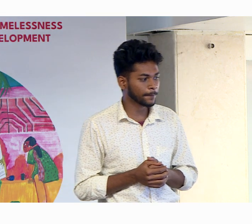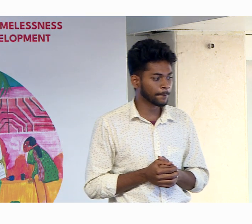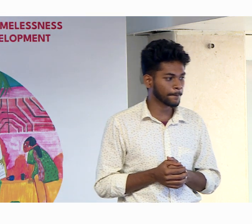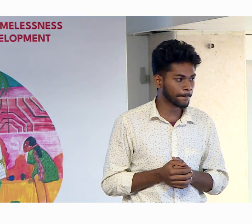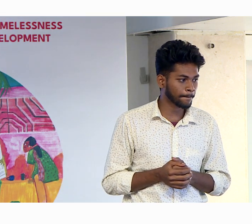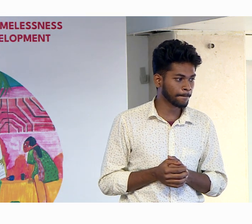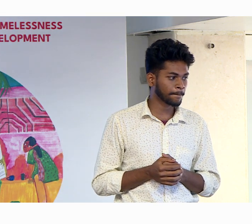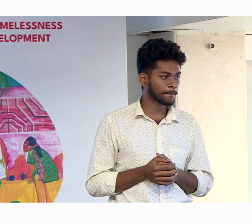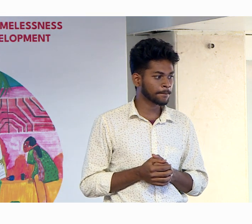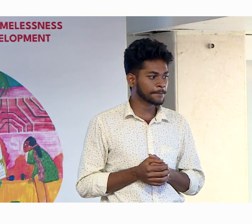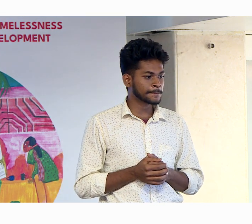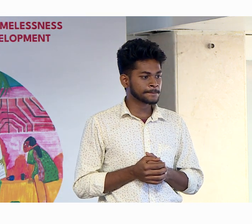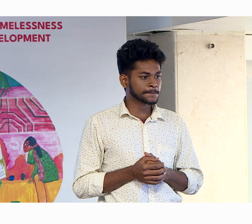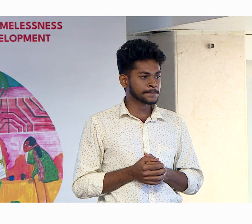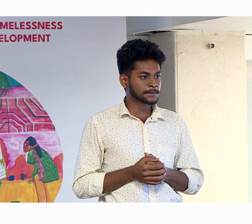Please get in touch.